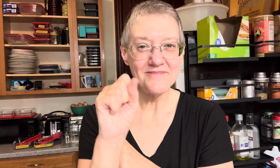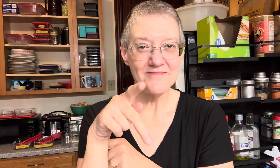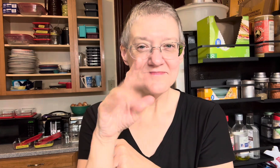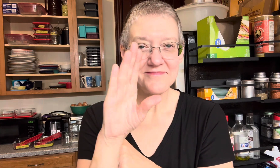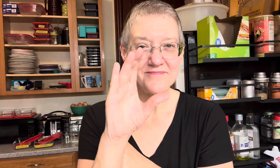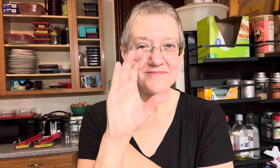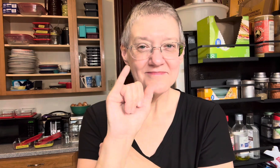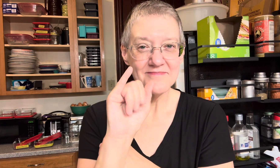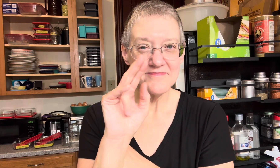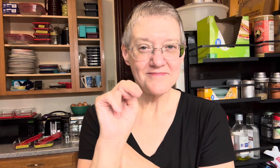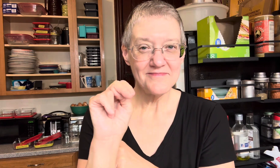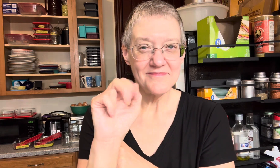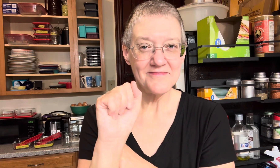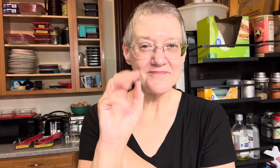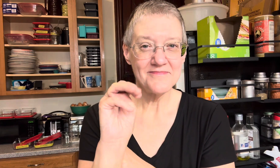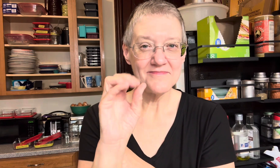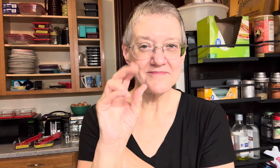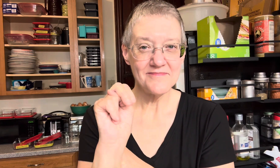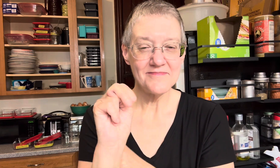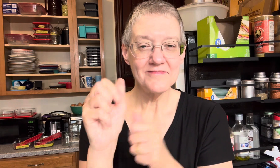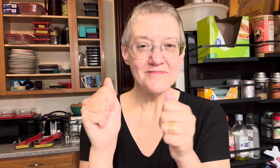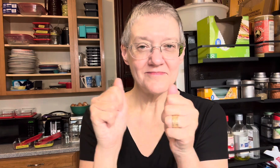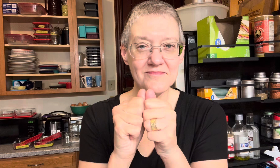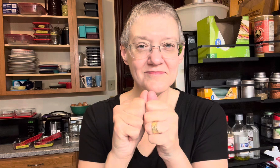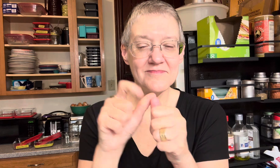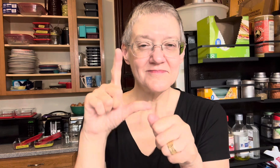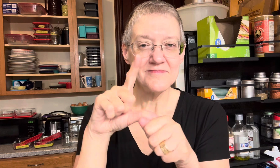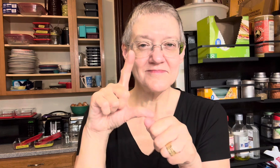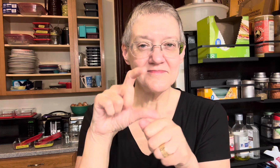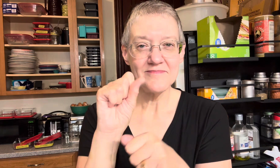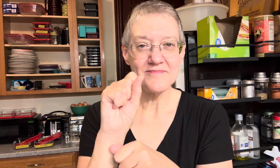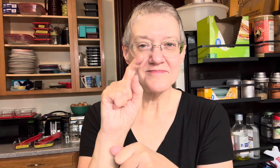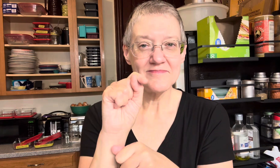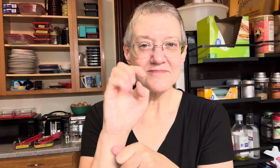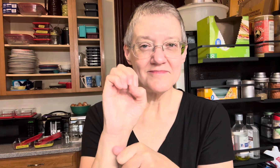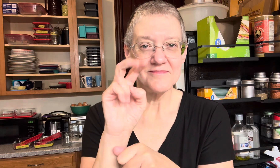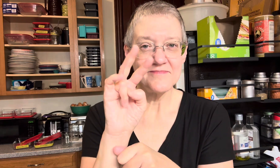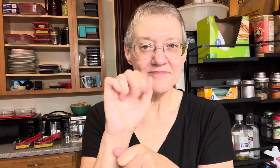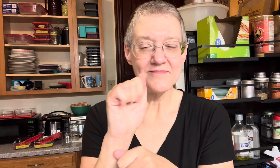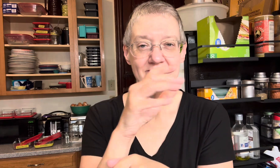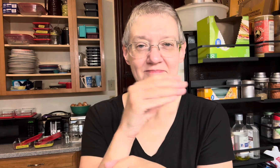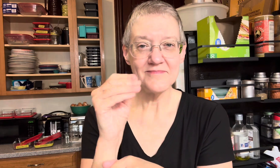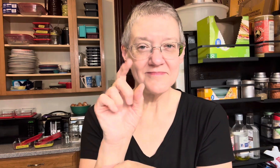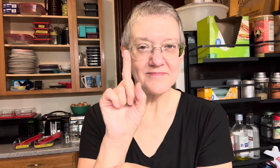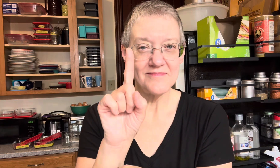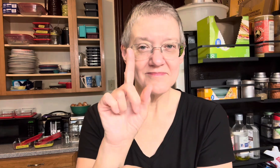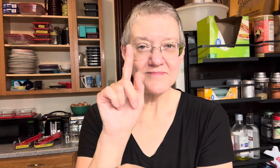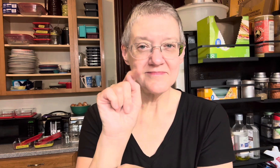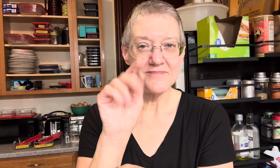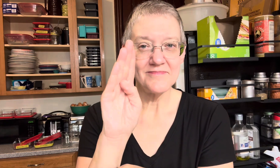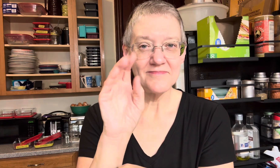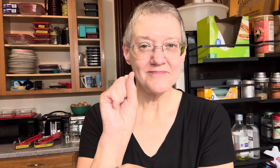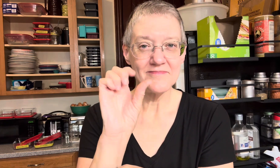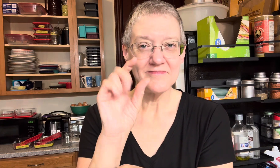I'm going to add 1/8 of a teaspoon of cinnamon and some liquid stevia to that, along with 1 tablespoon of